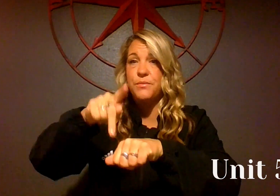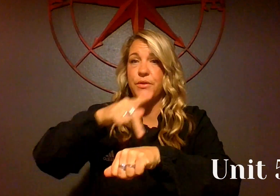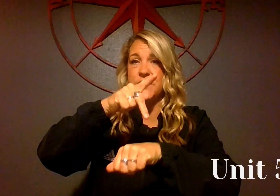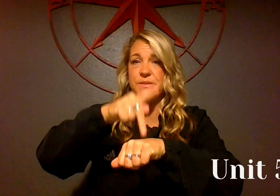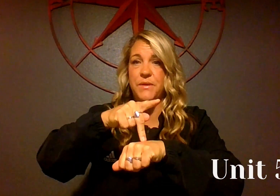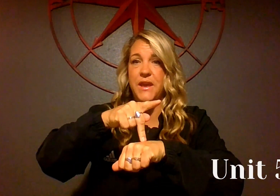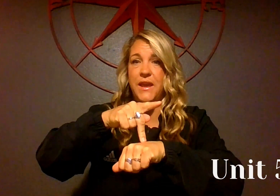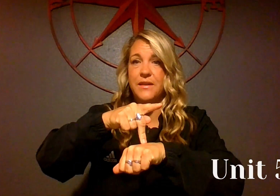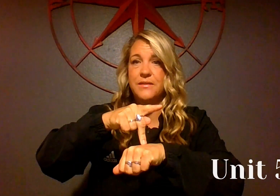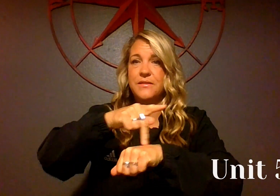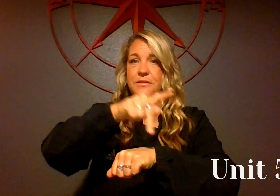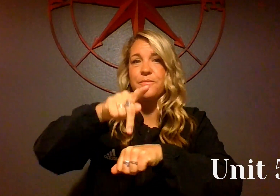Principal is a P.